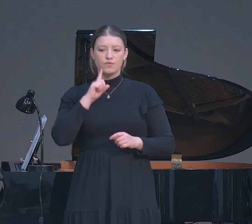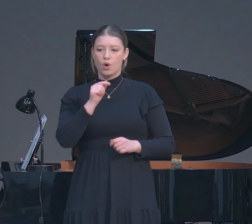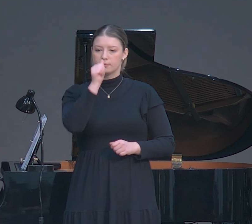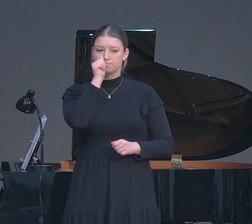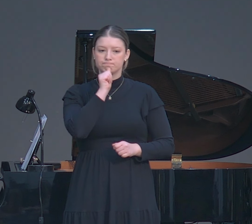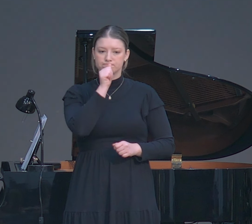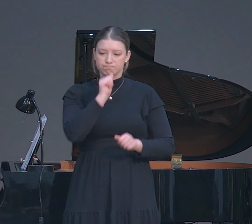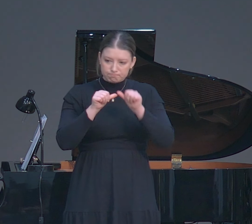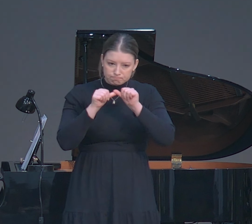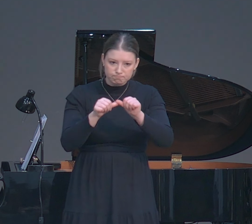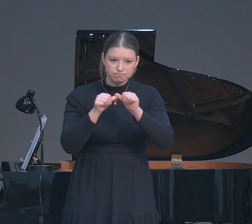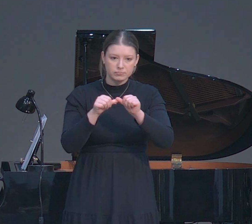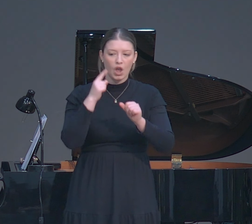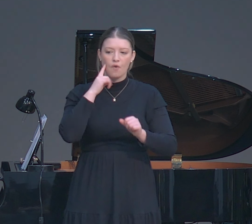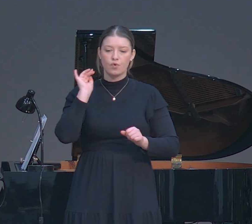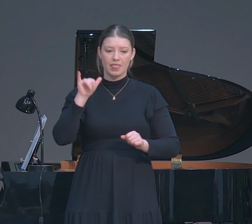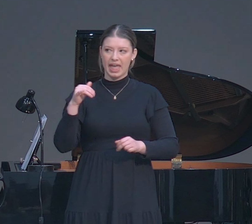mission.